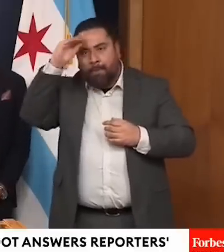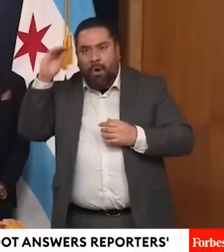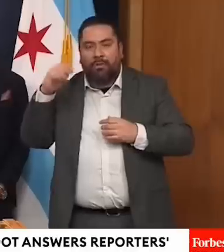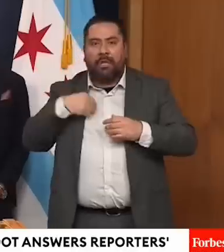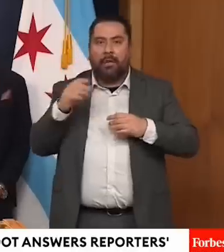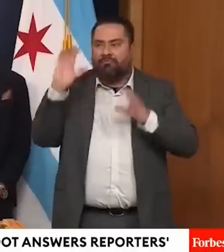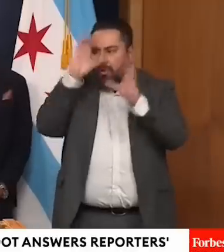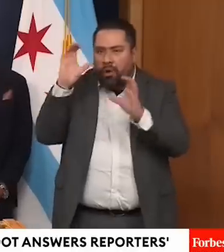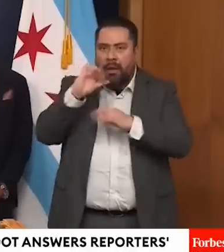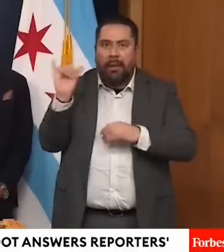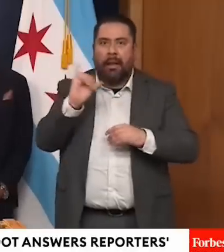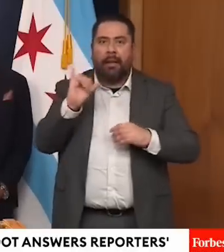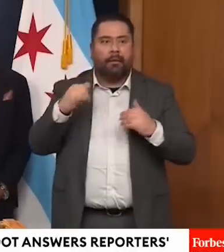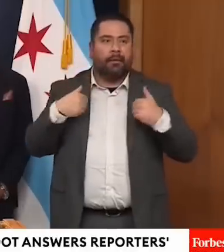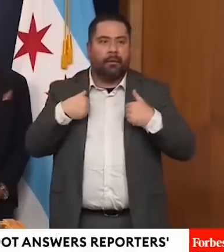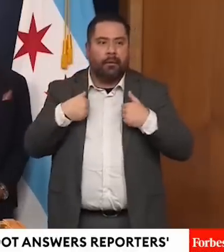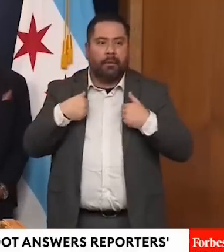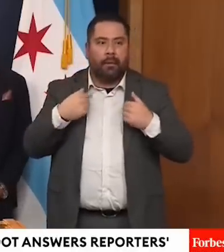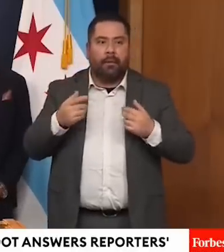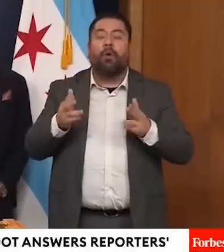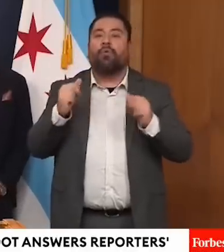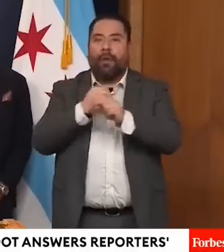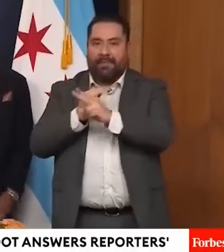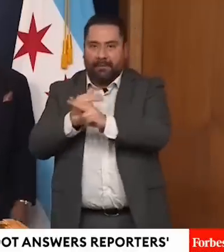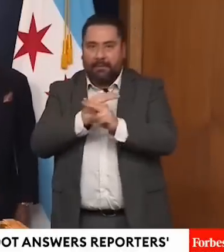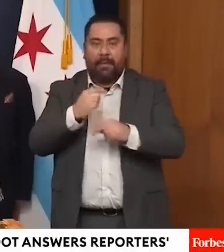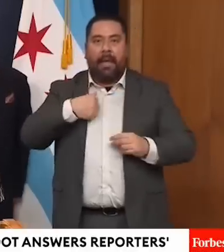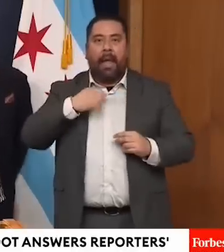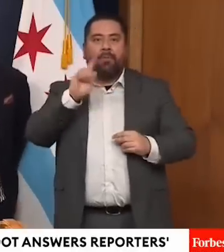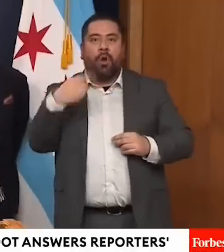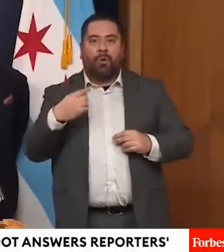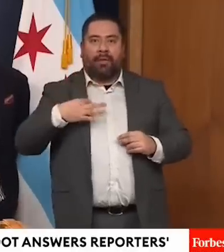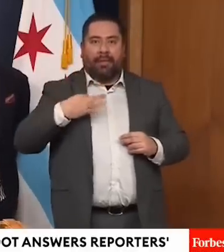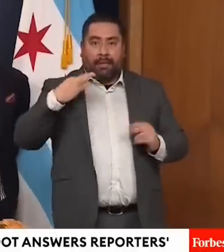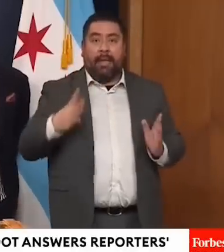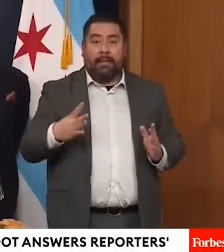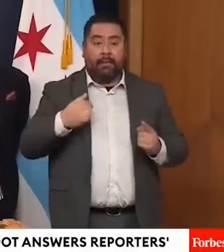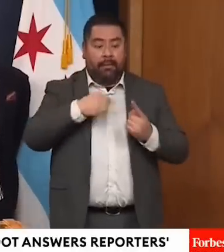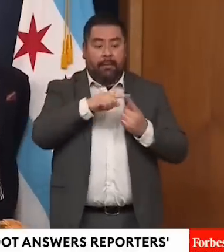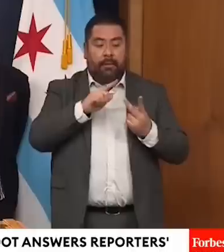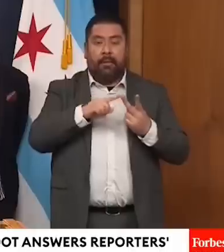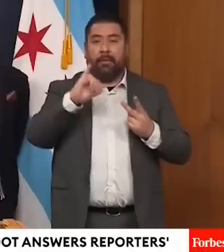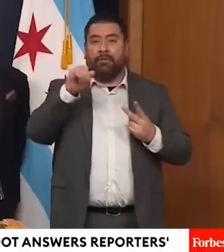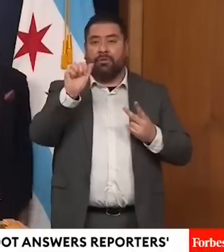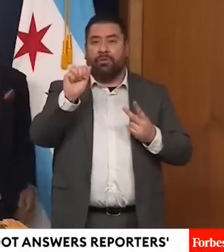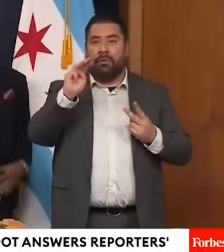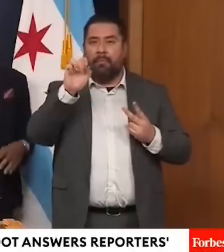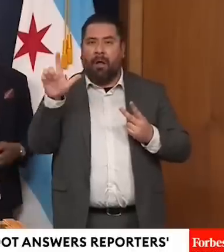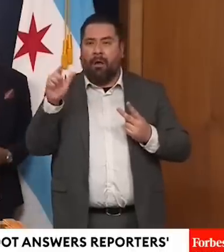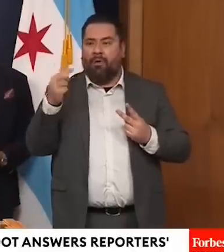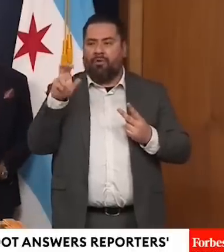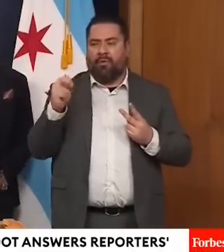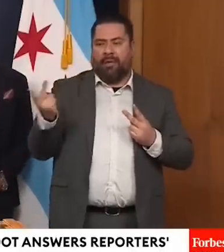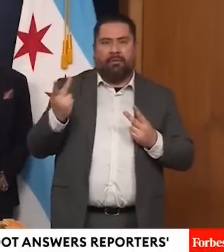them down like rabbits. As far as I'm aware, I'm the only candidate, aside from Jamal Green, that has condemned